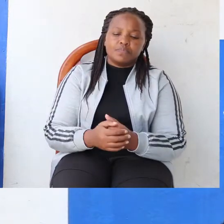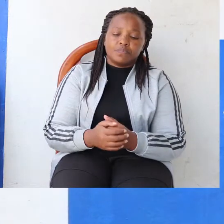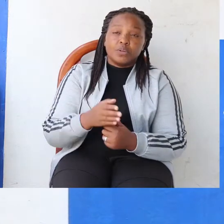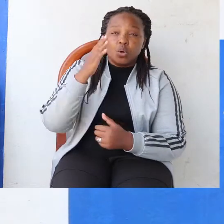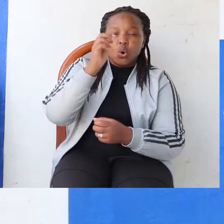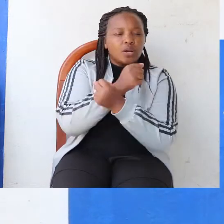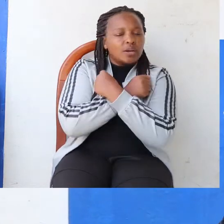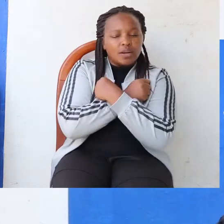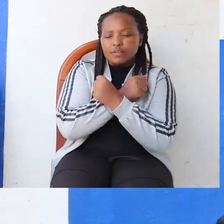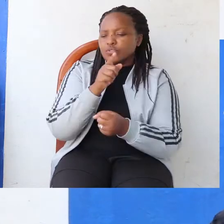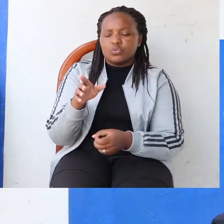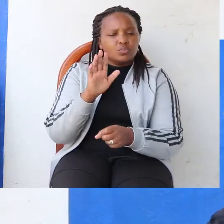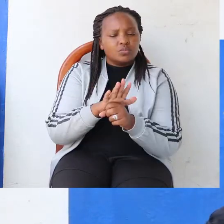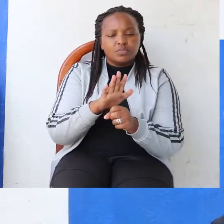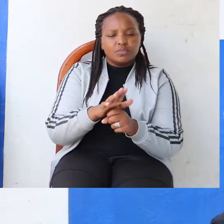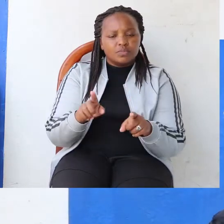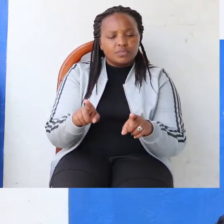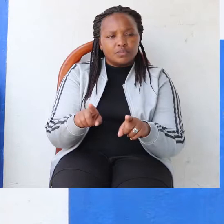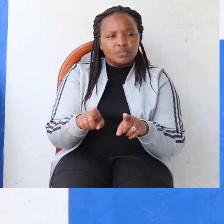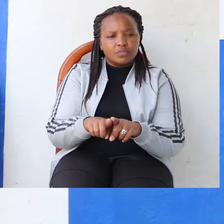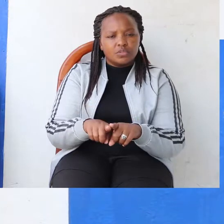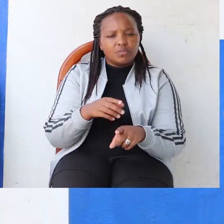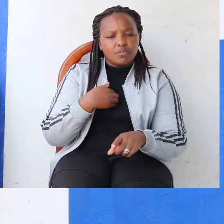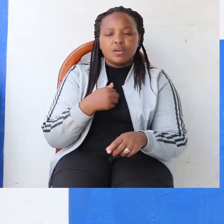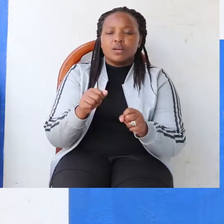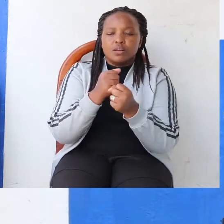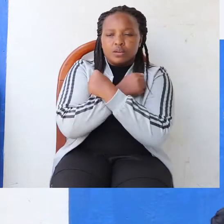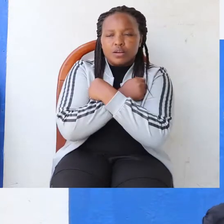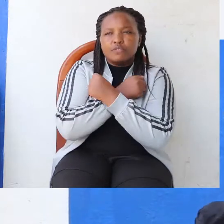Mungu anakupenda sana. Na pia mimi nakupenda sana dada yangu.